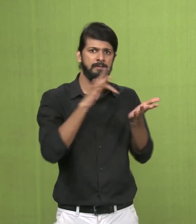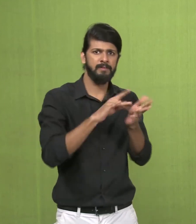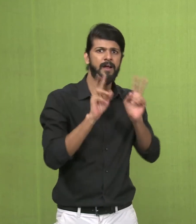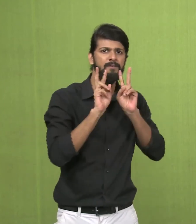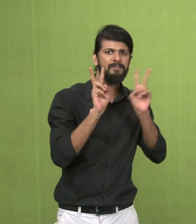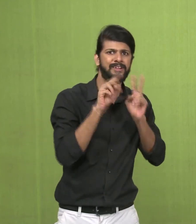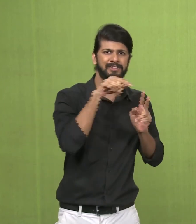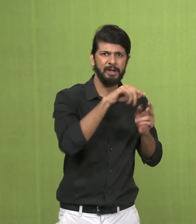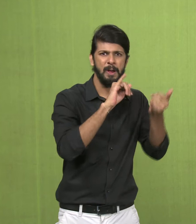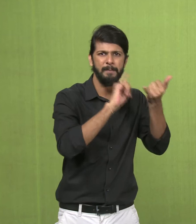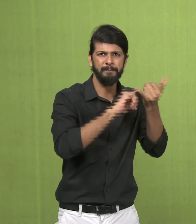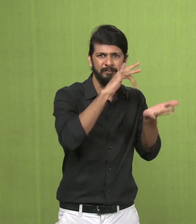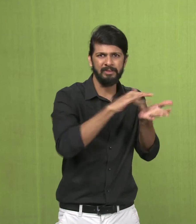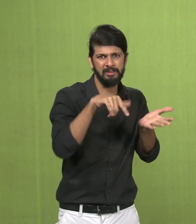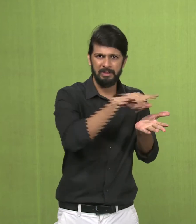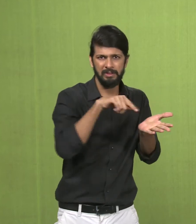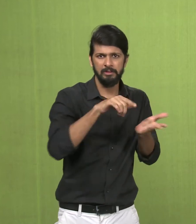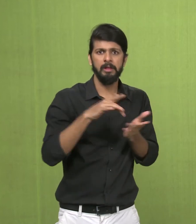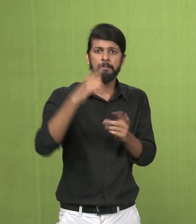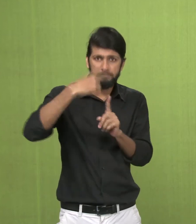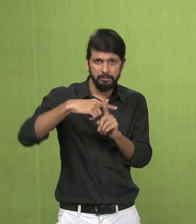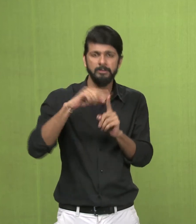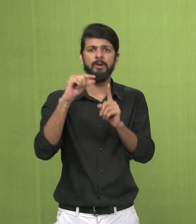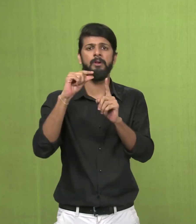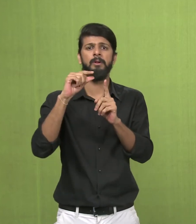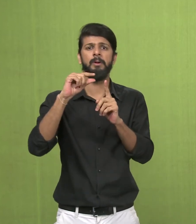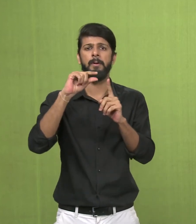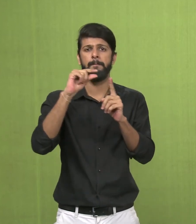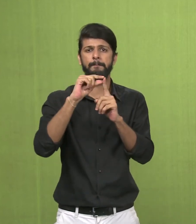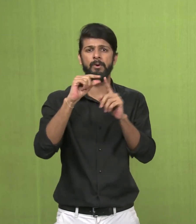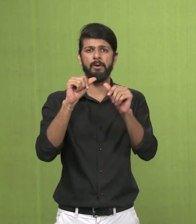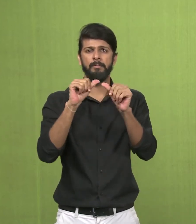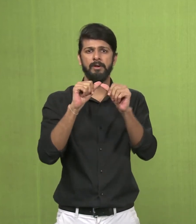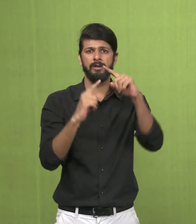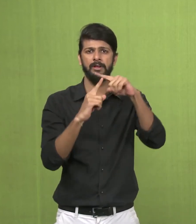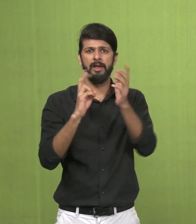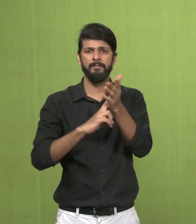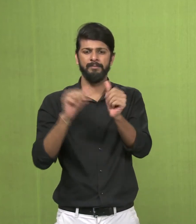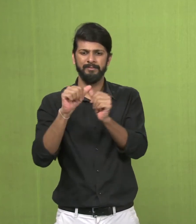Mathura, Sarnath and Pataliputra